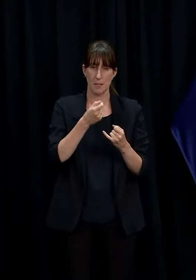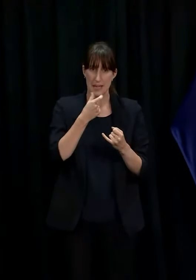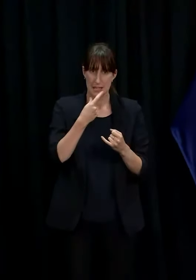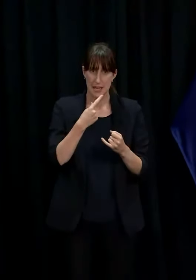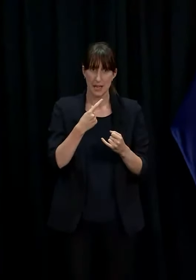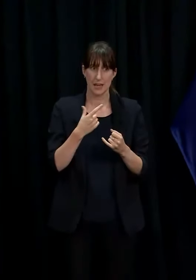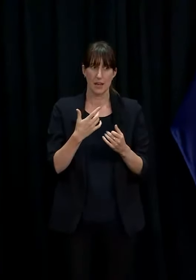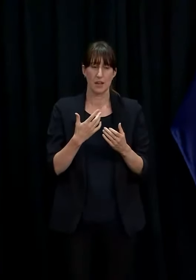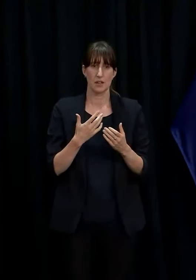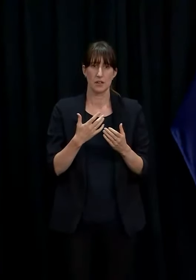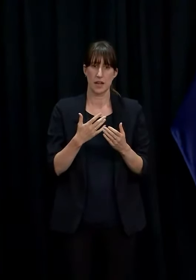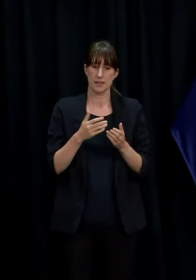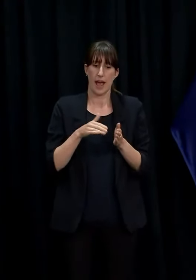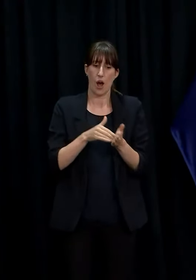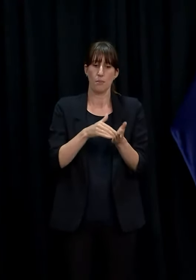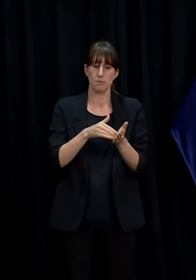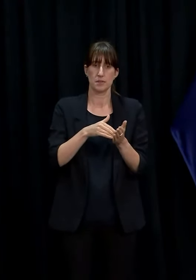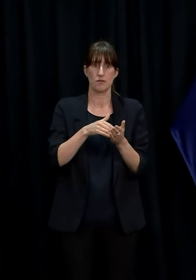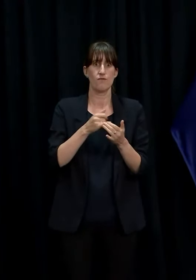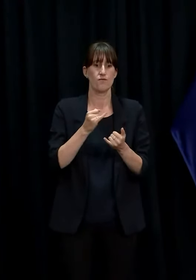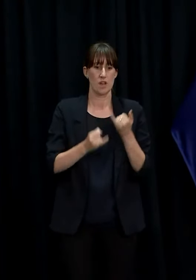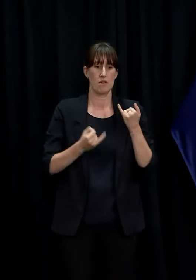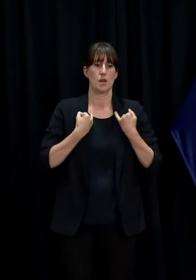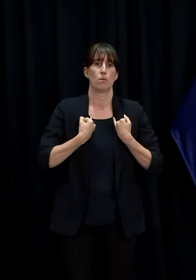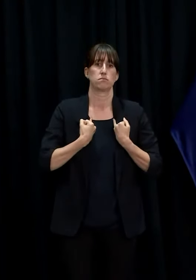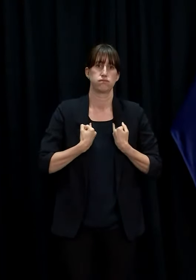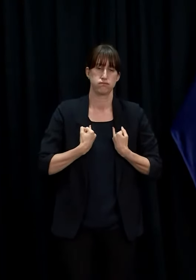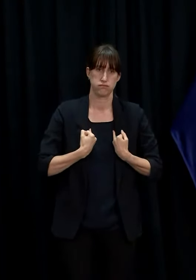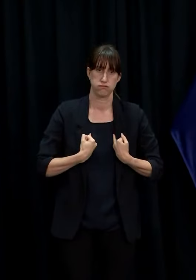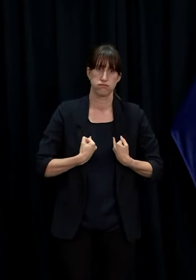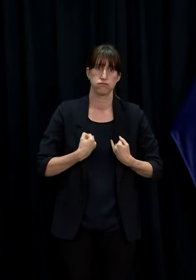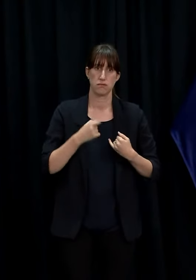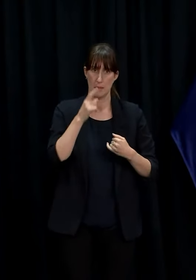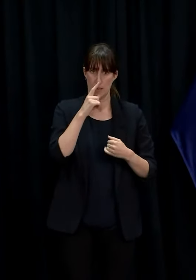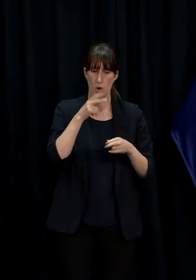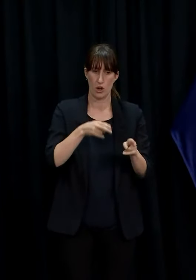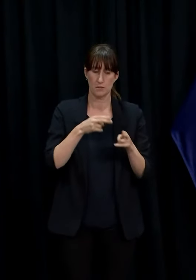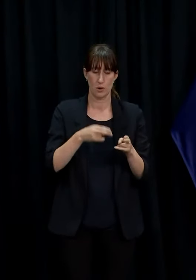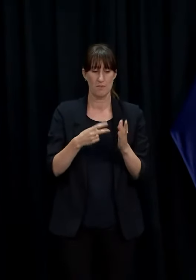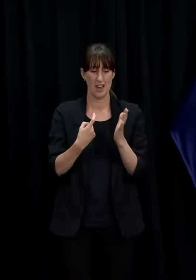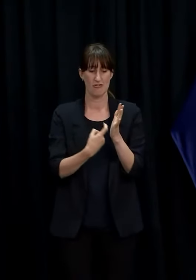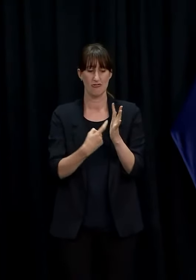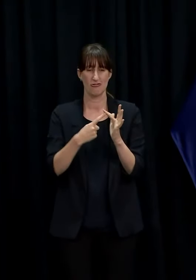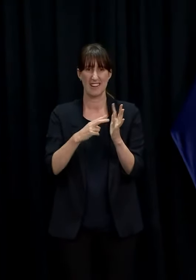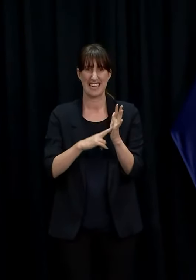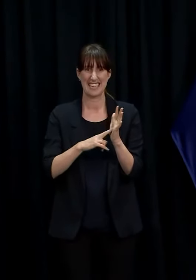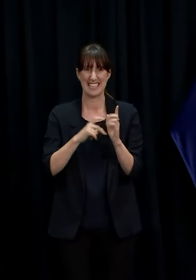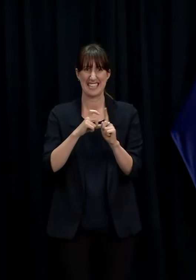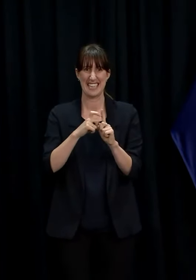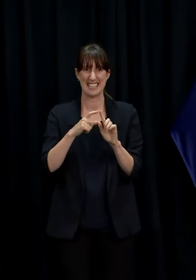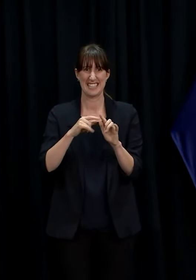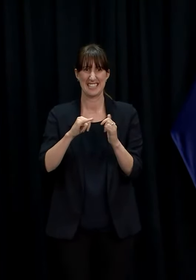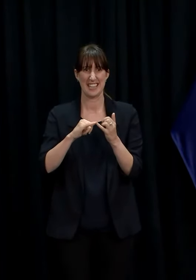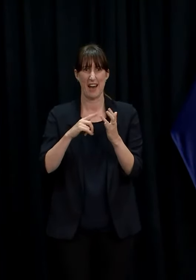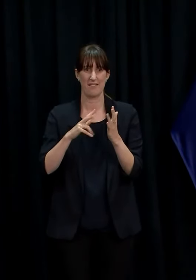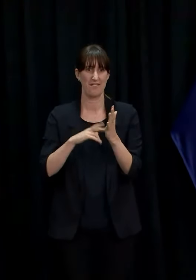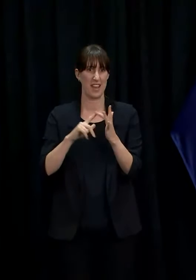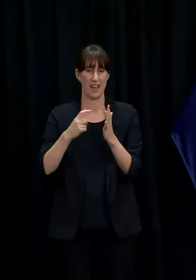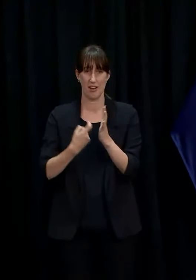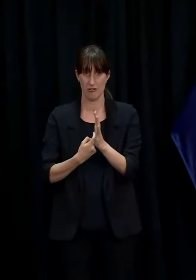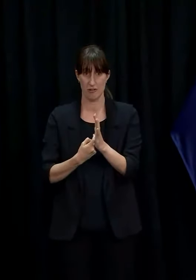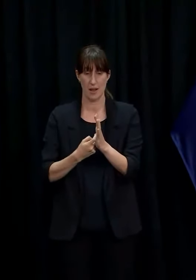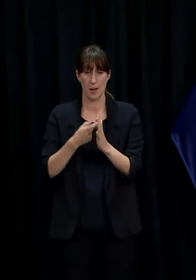for hospitalised severely ill patients. We're using remdesivir, which is an intravenous treatment